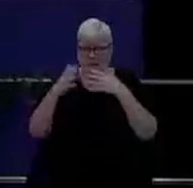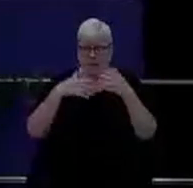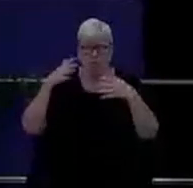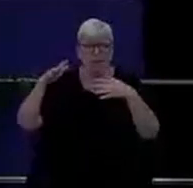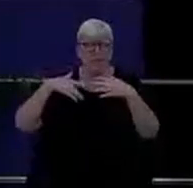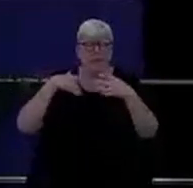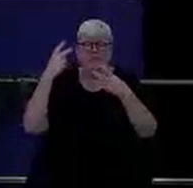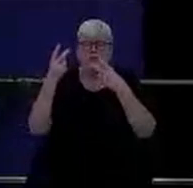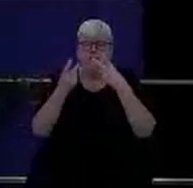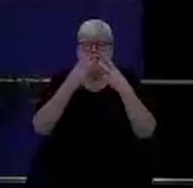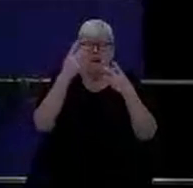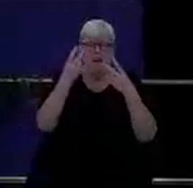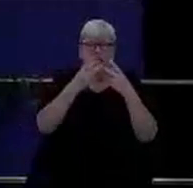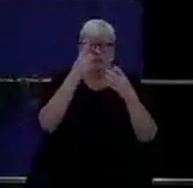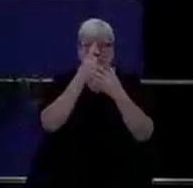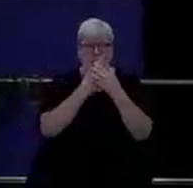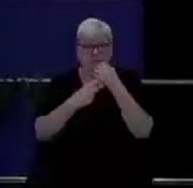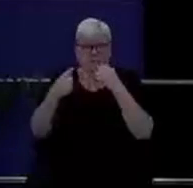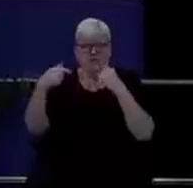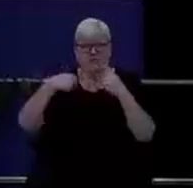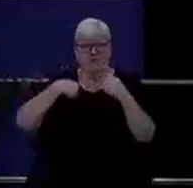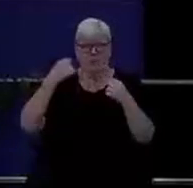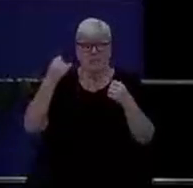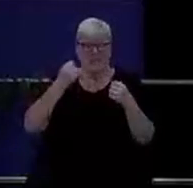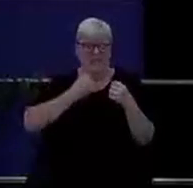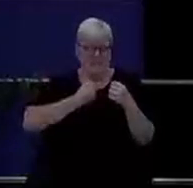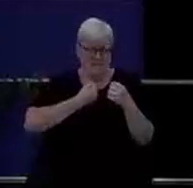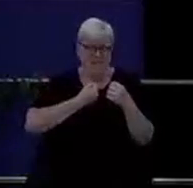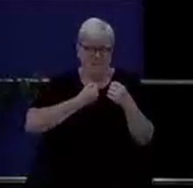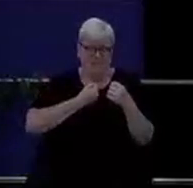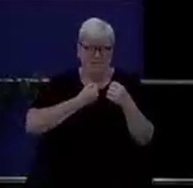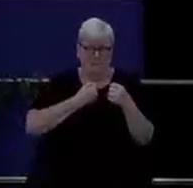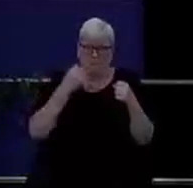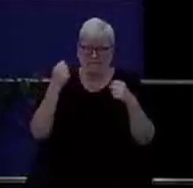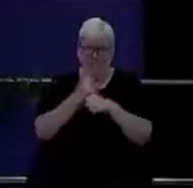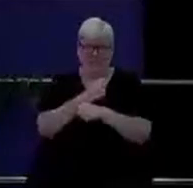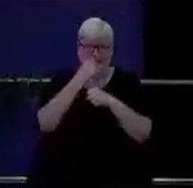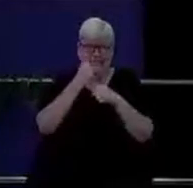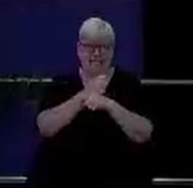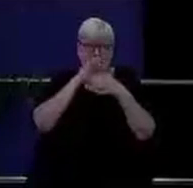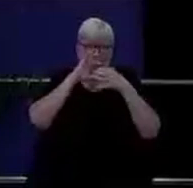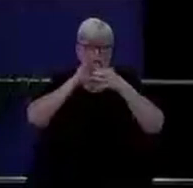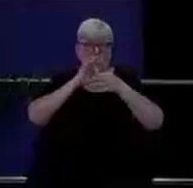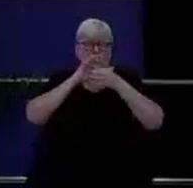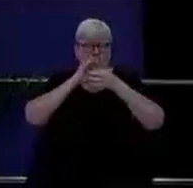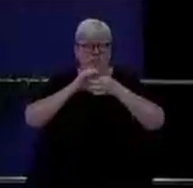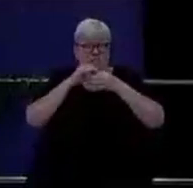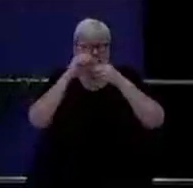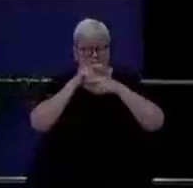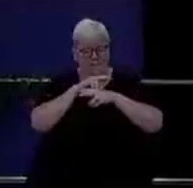an individual, I'm guilty by deed and by association. An almost invisible